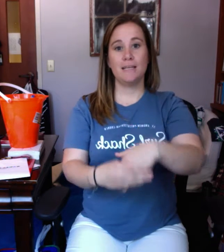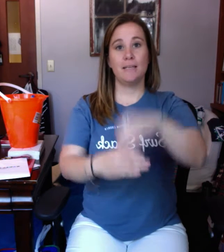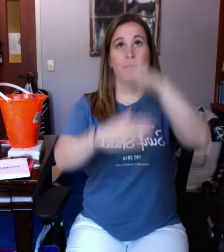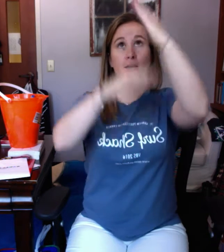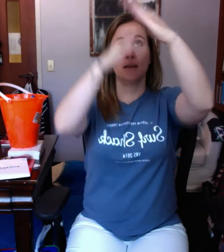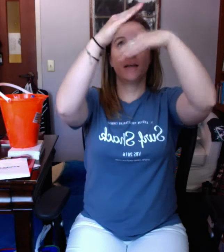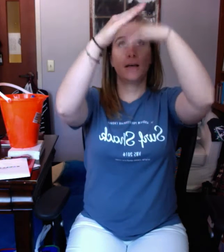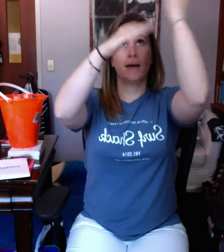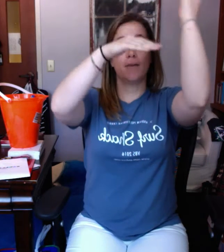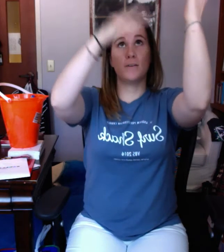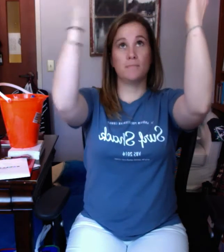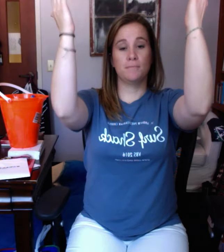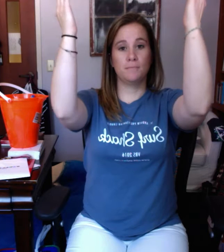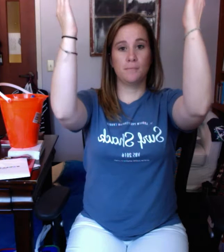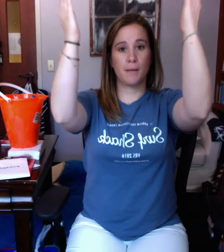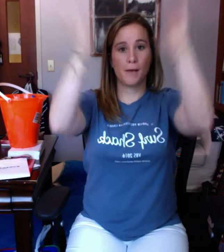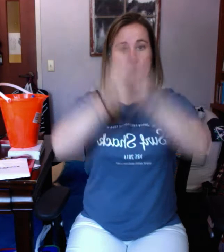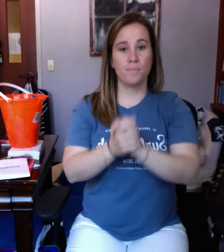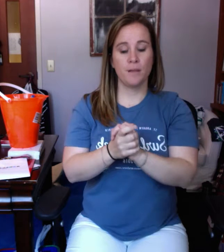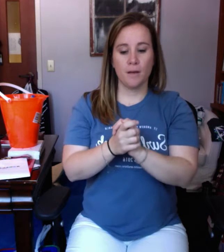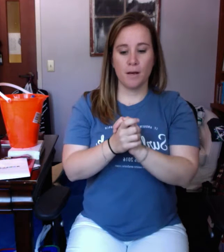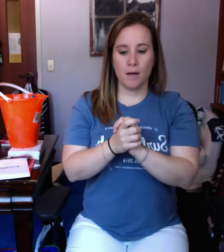in heaven. Okay.